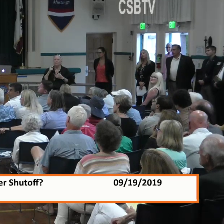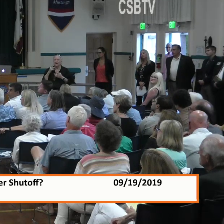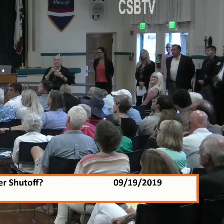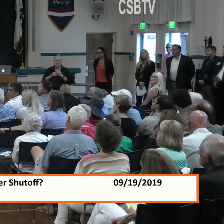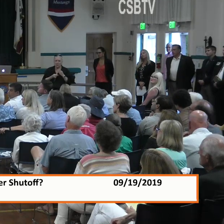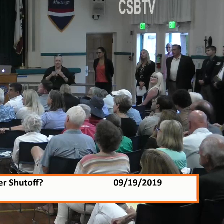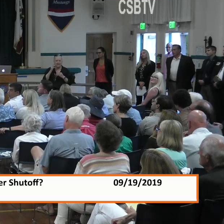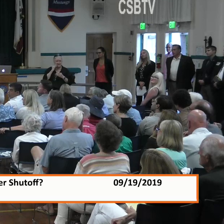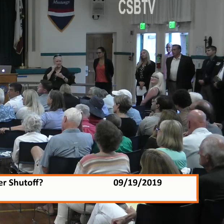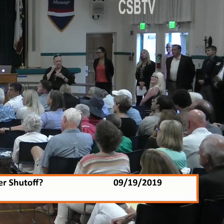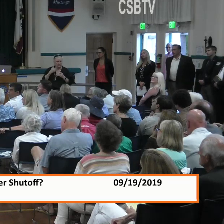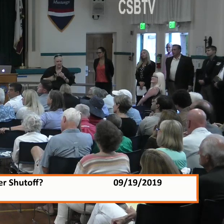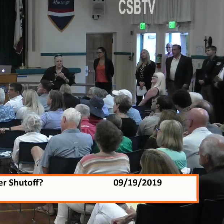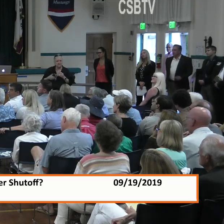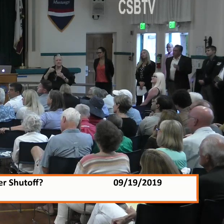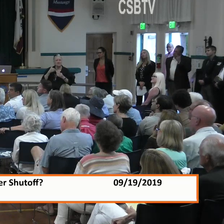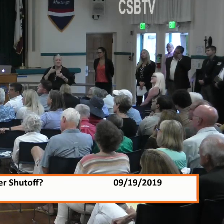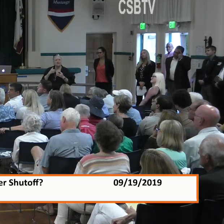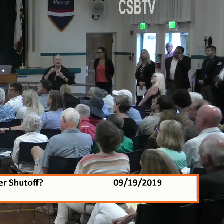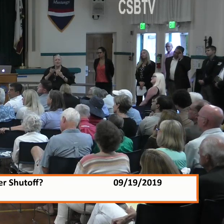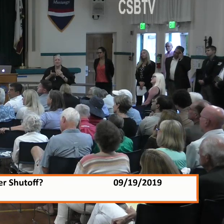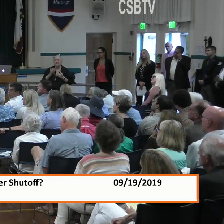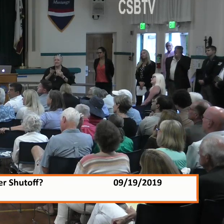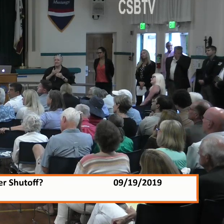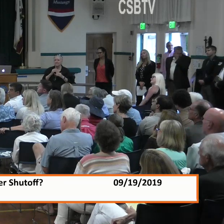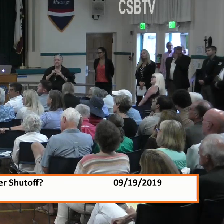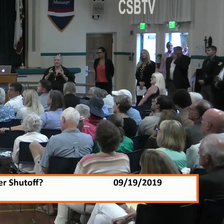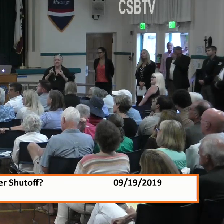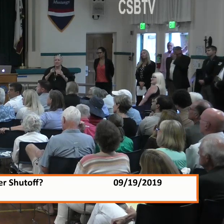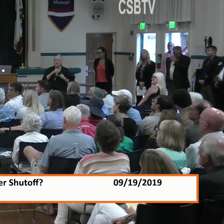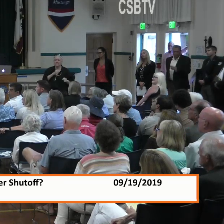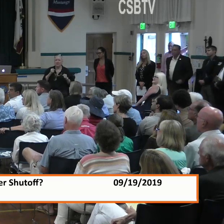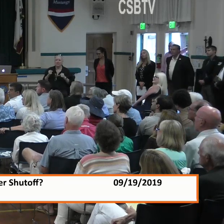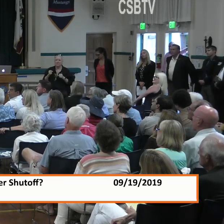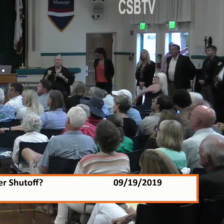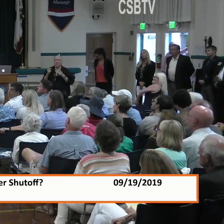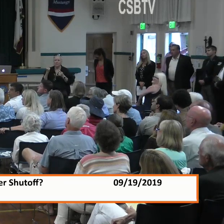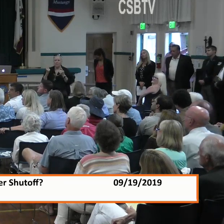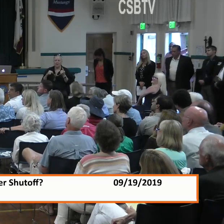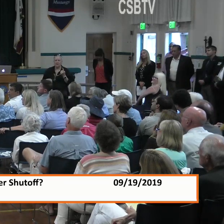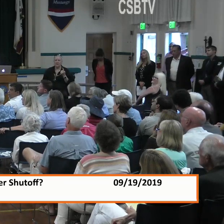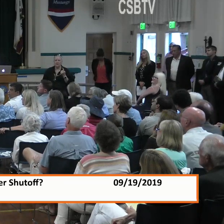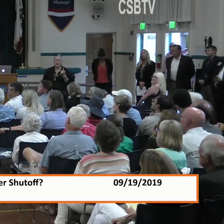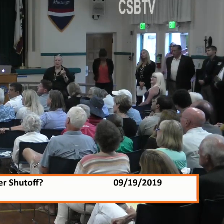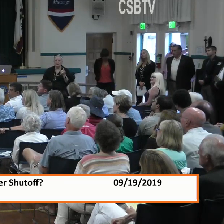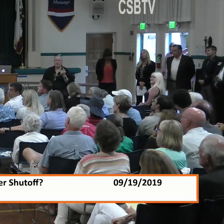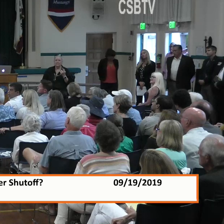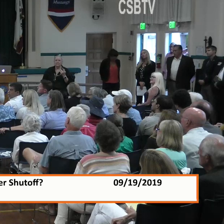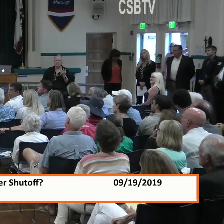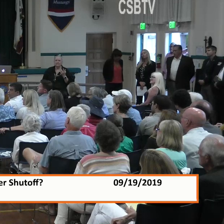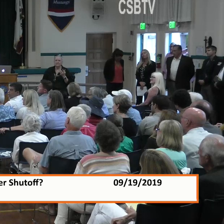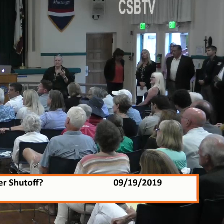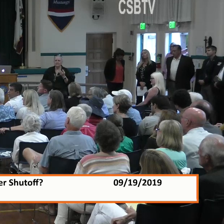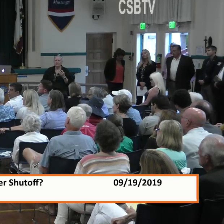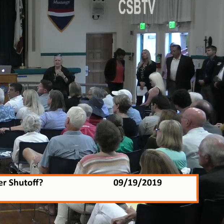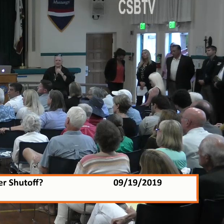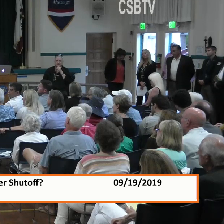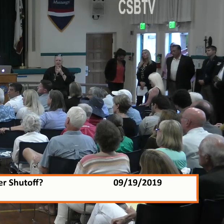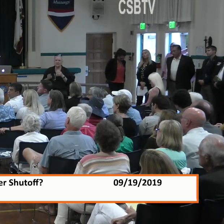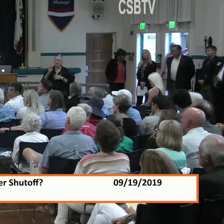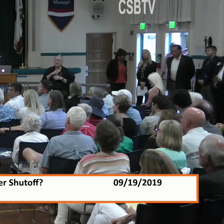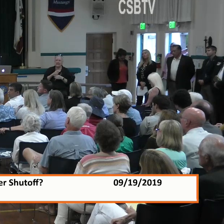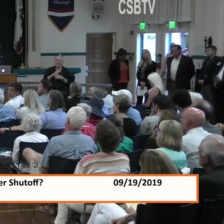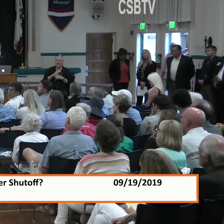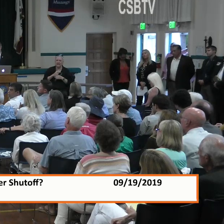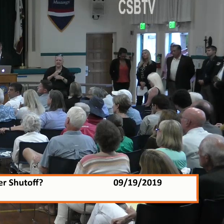both experiences, and it's really simple and very powerful. One, and there is not a day that